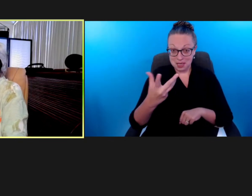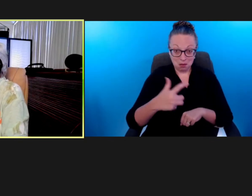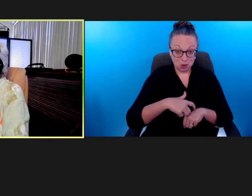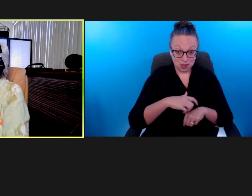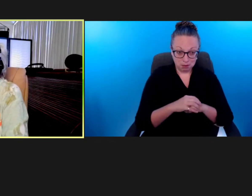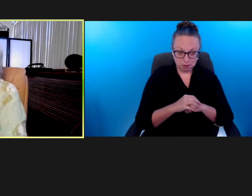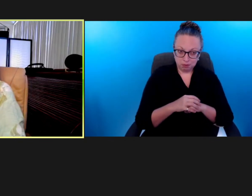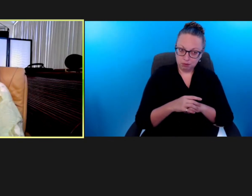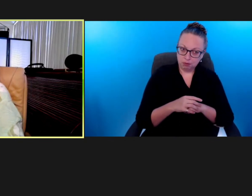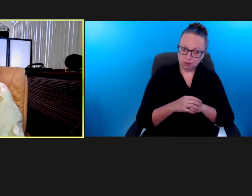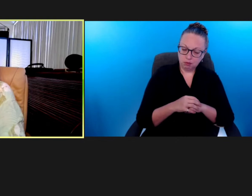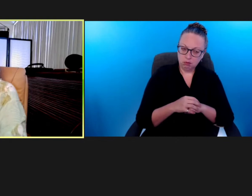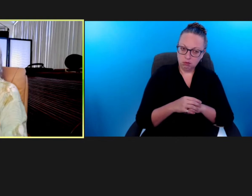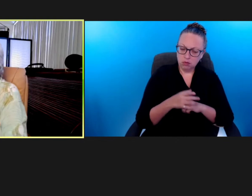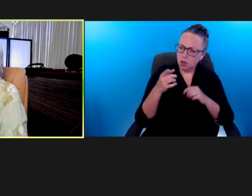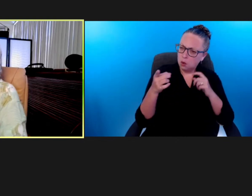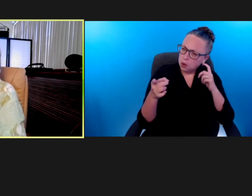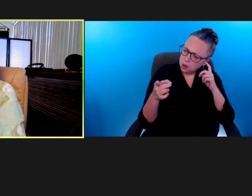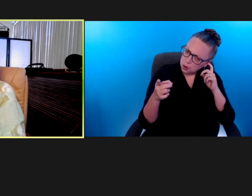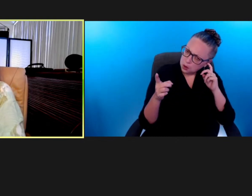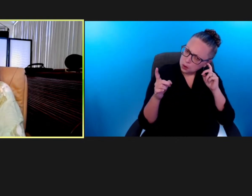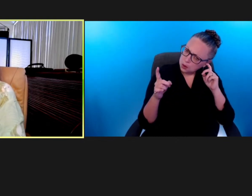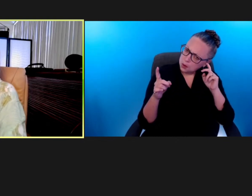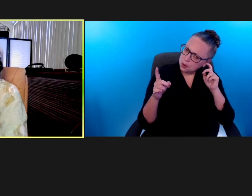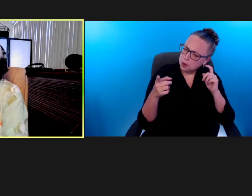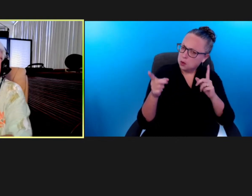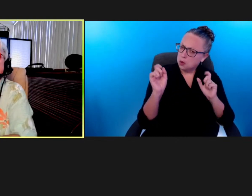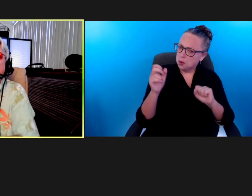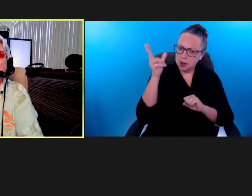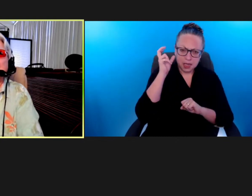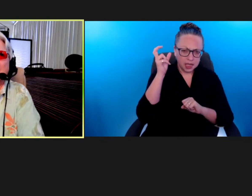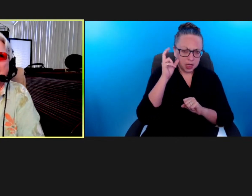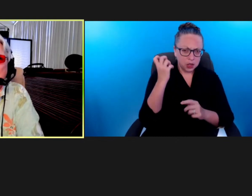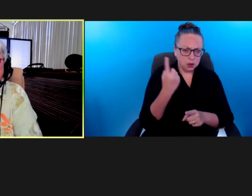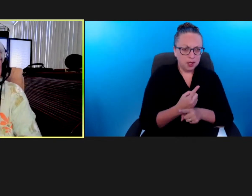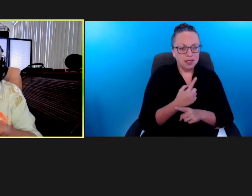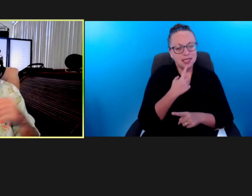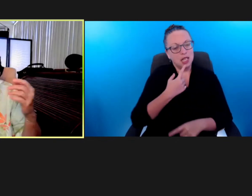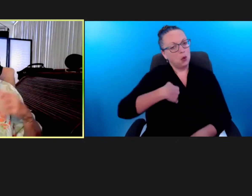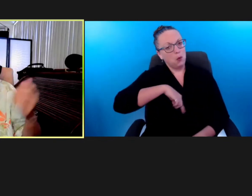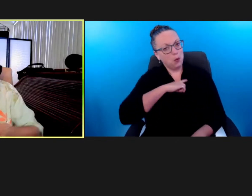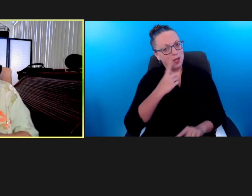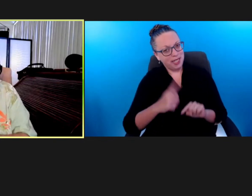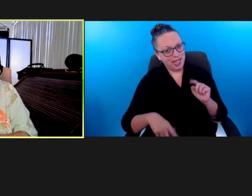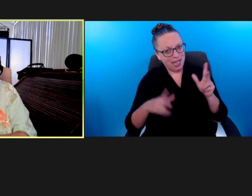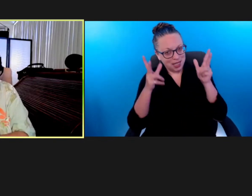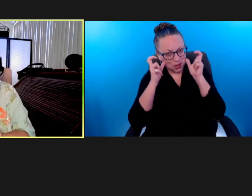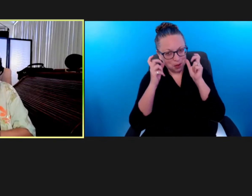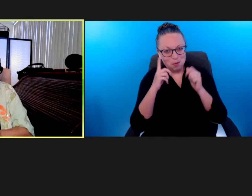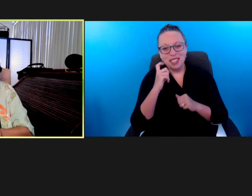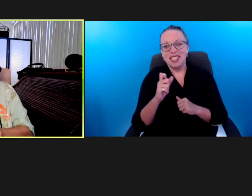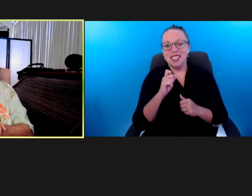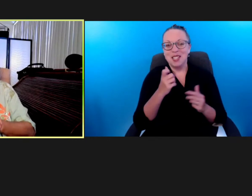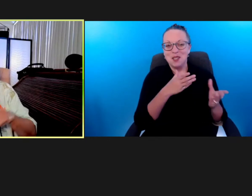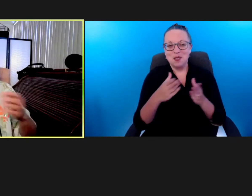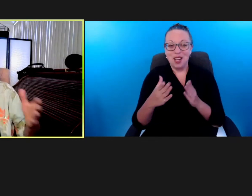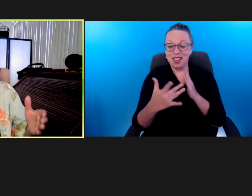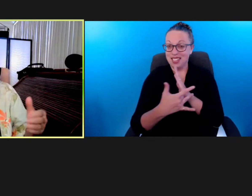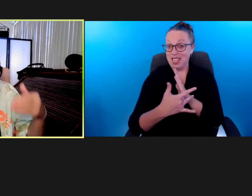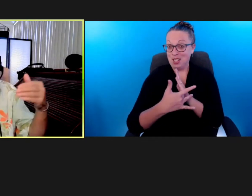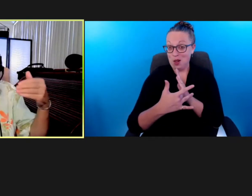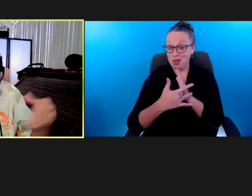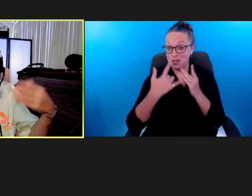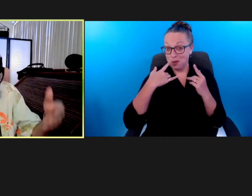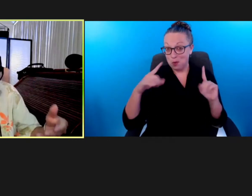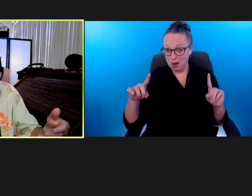to well, of course, you had your earpiece in. That's right. We can't hear, the way this technology works, we can't hear